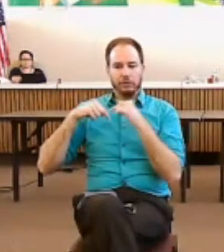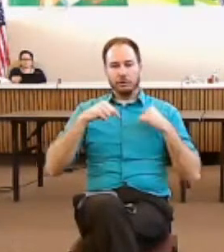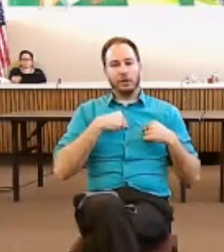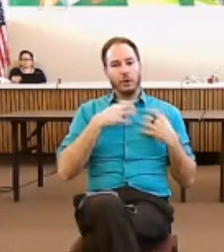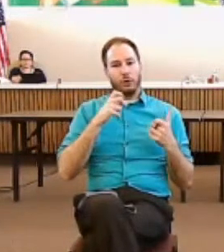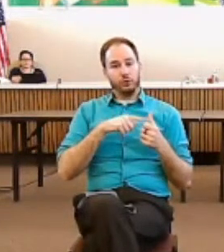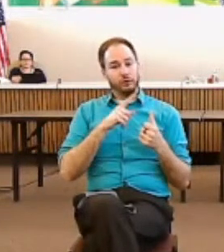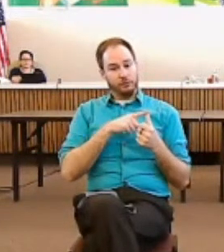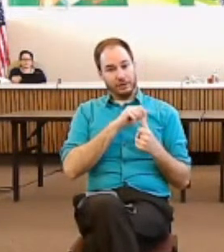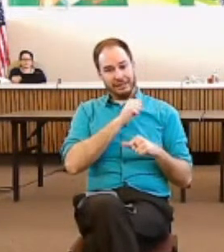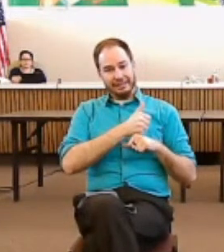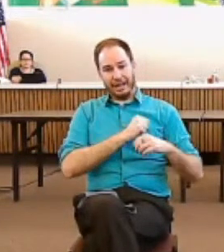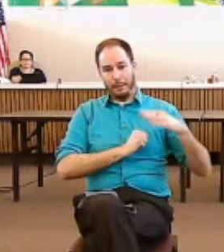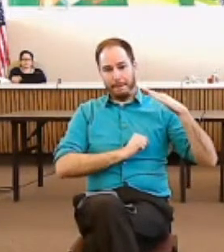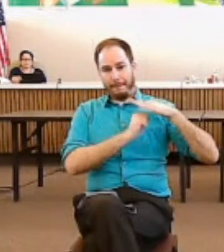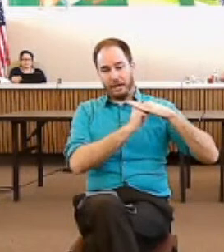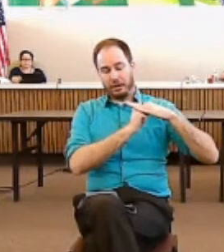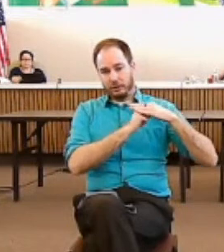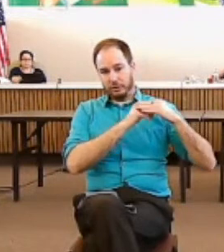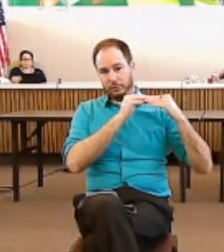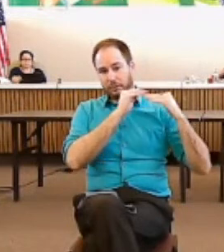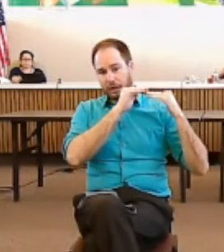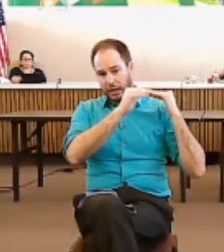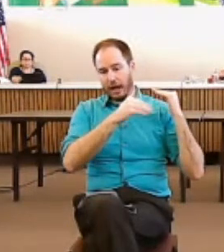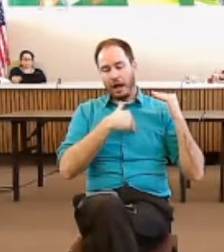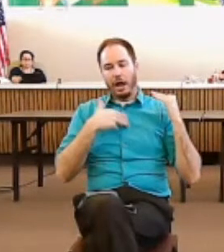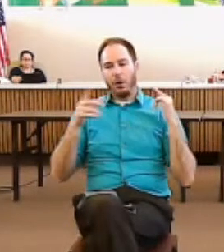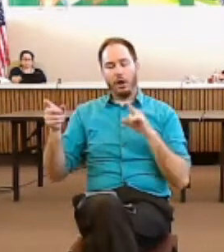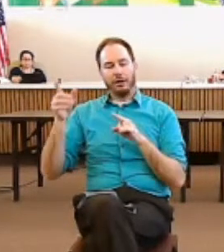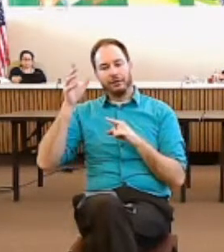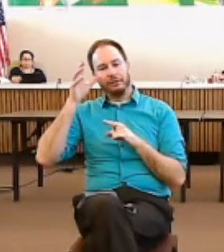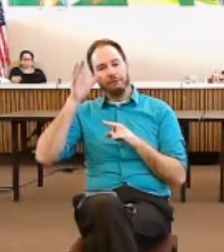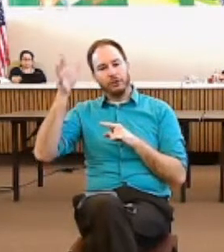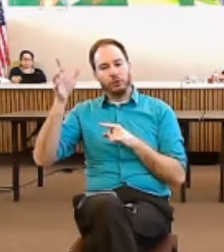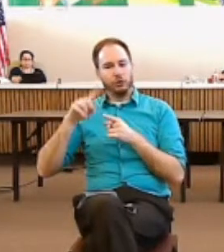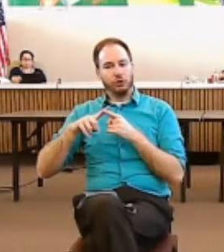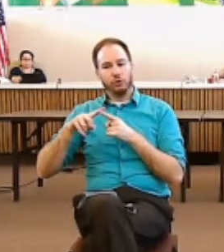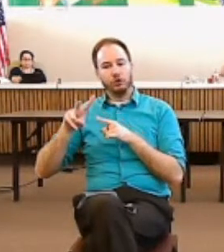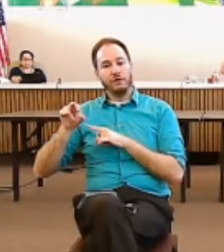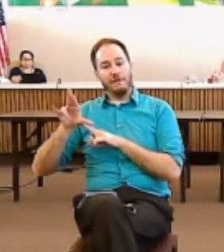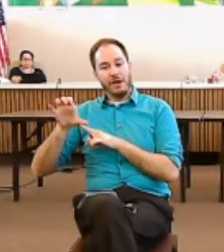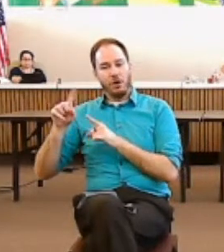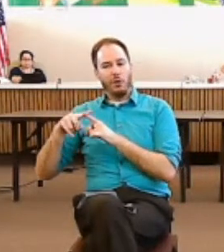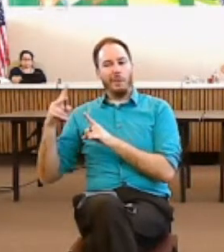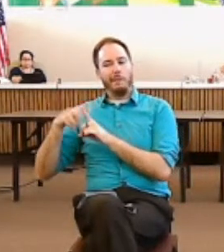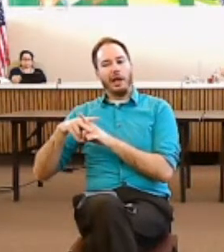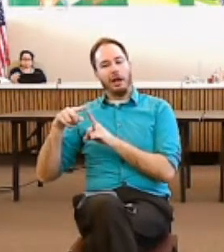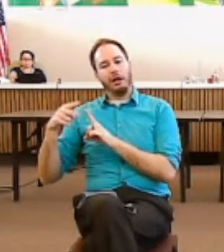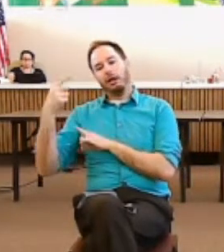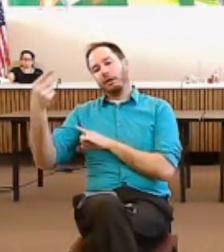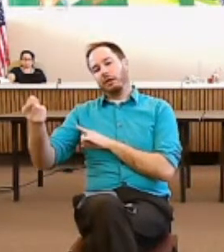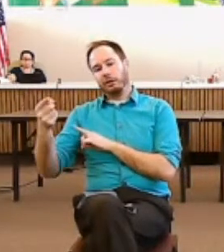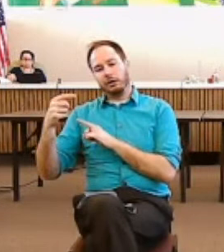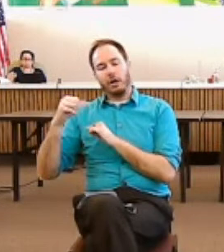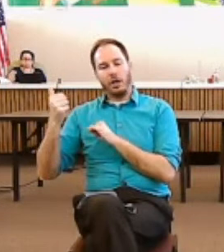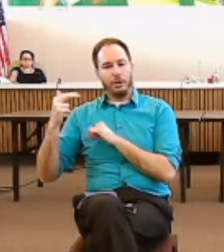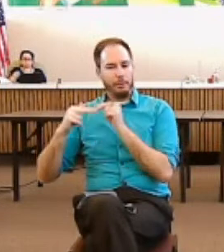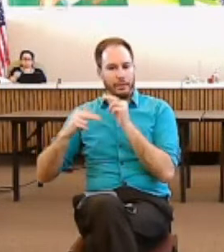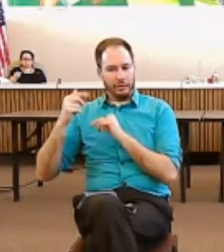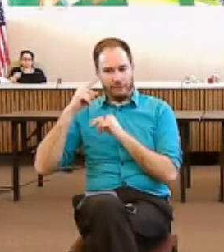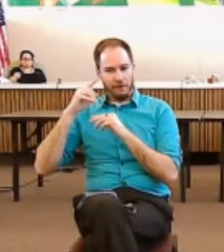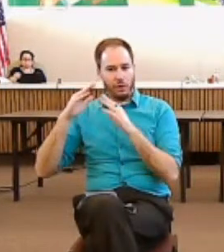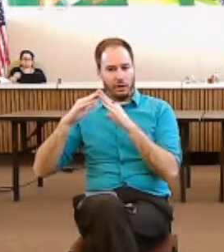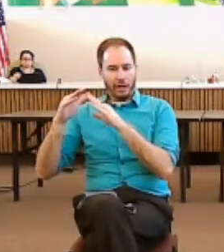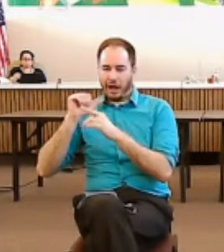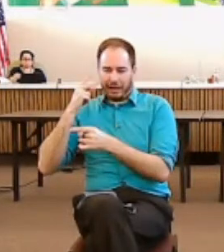set a maximum height, because I didn't want them to take the height variance and apply it to a building at the top. Again, I don't think these